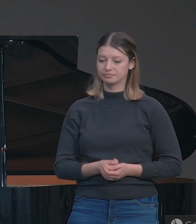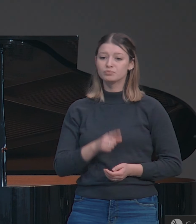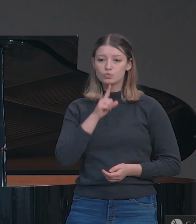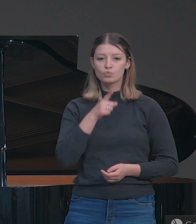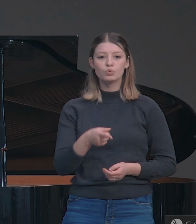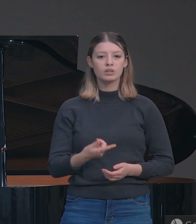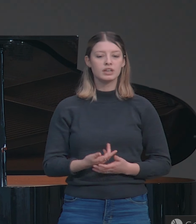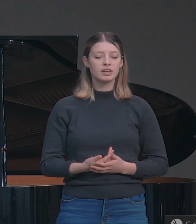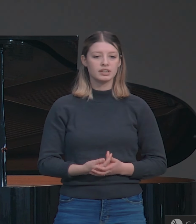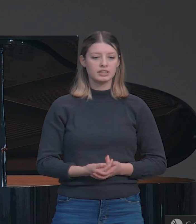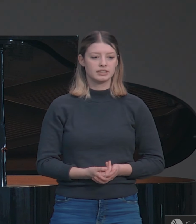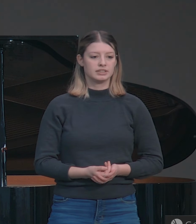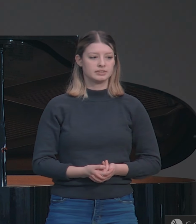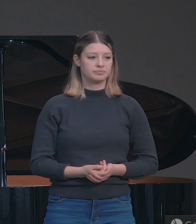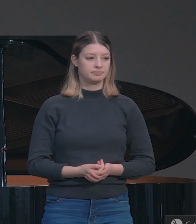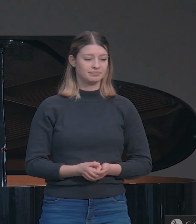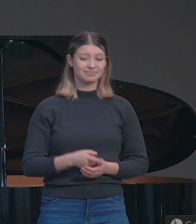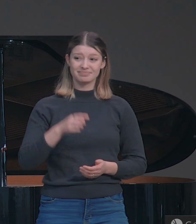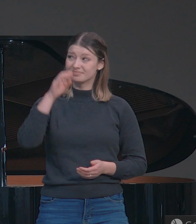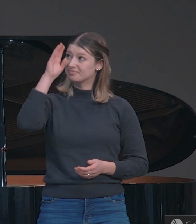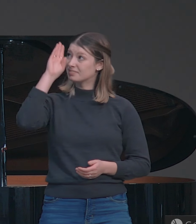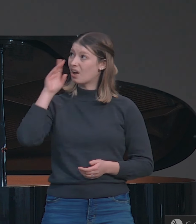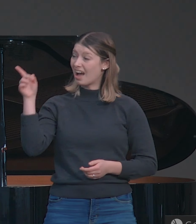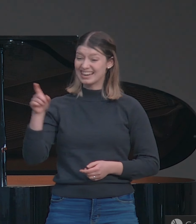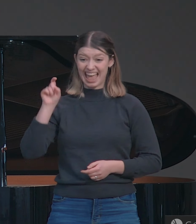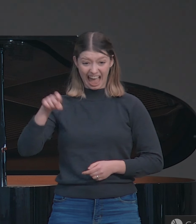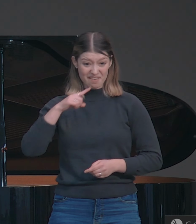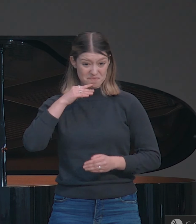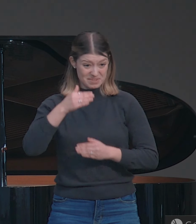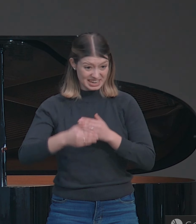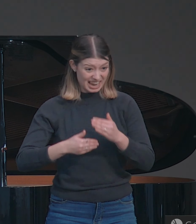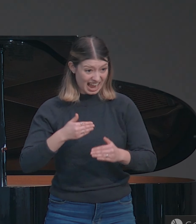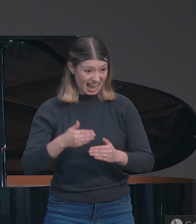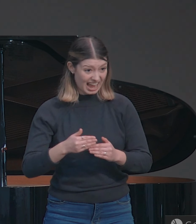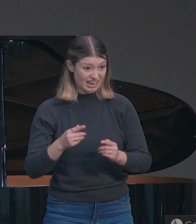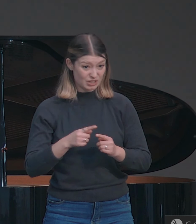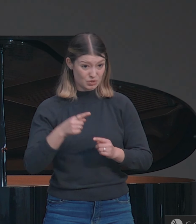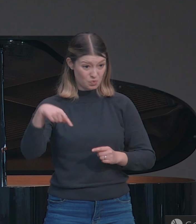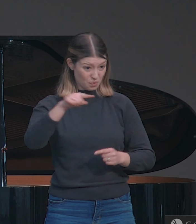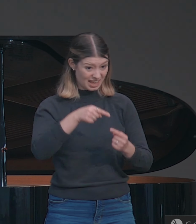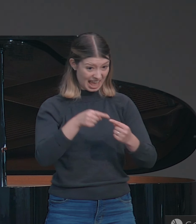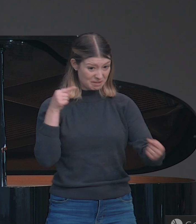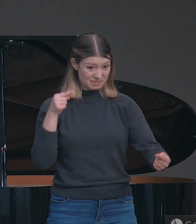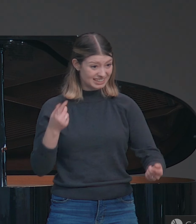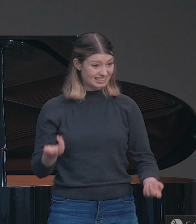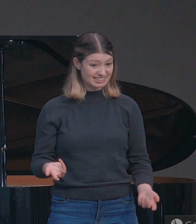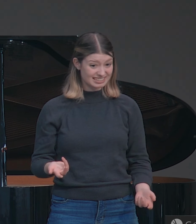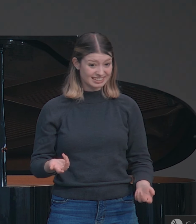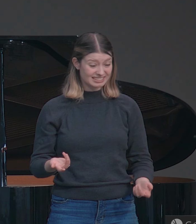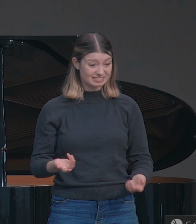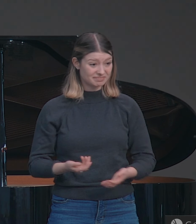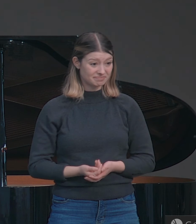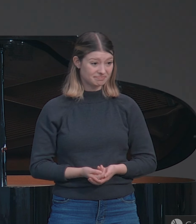Truly, does God have to be kind to his enemies?